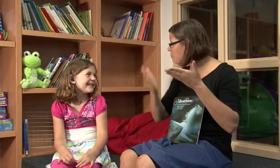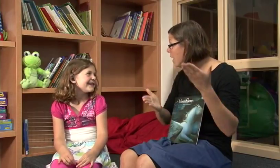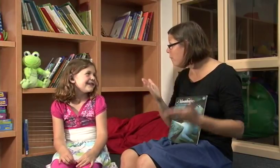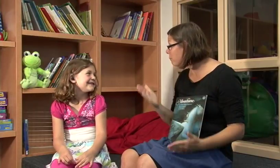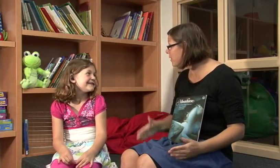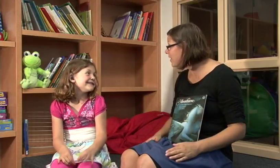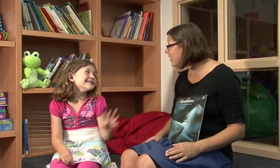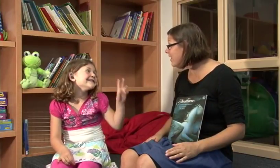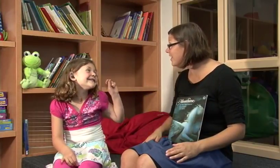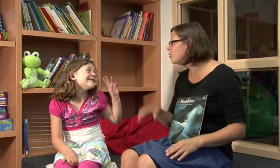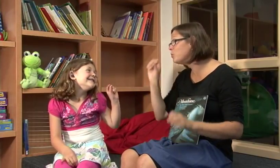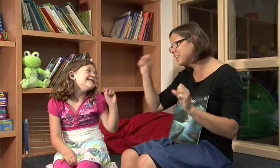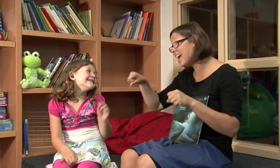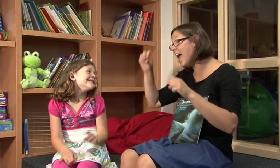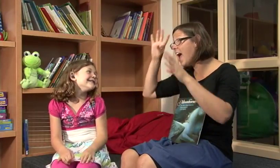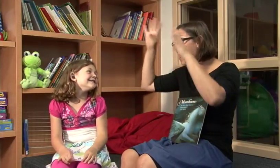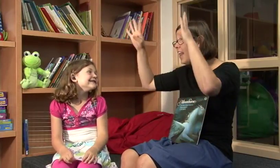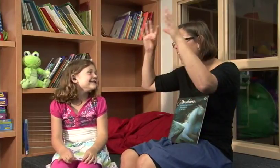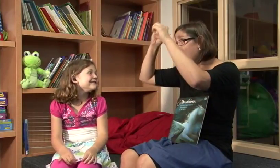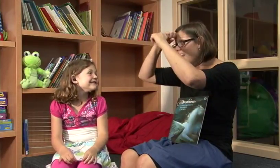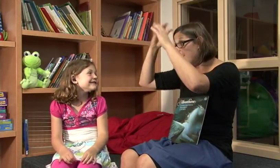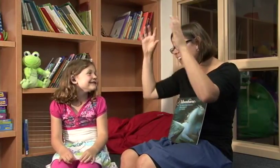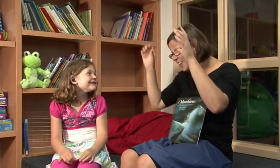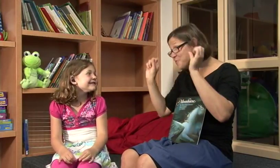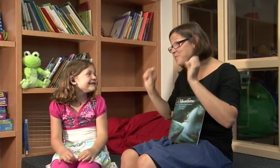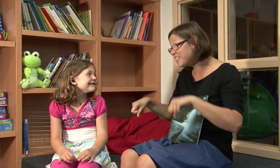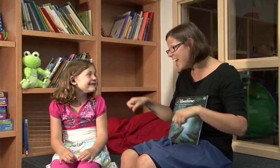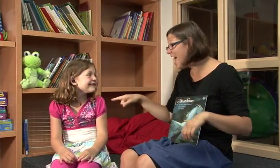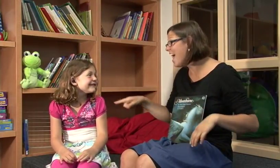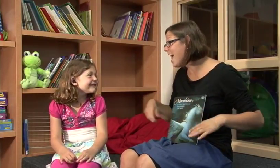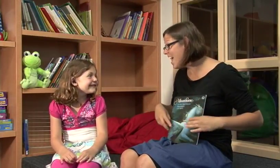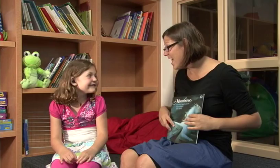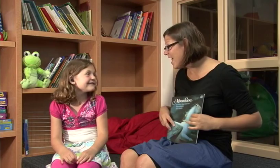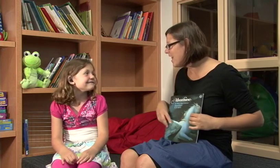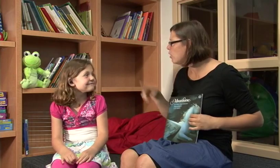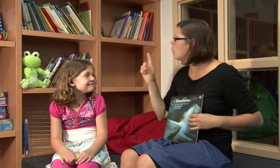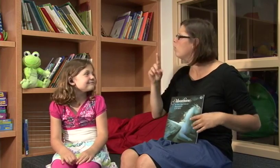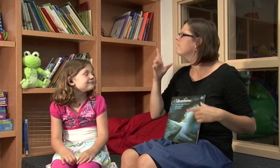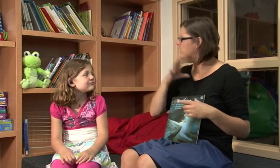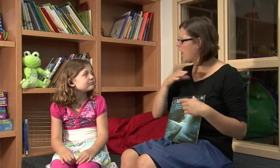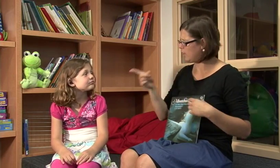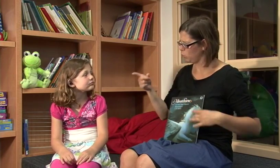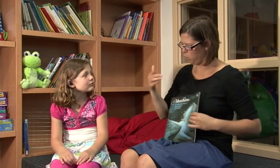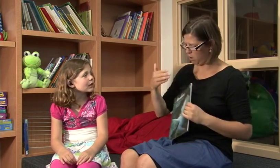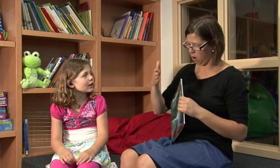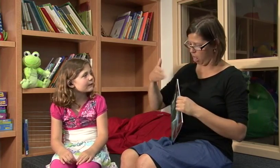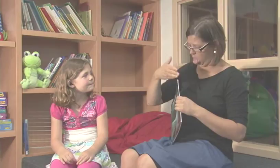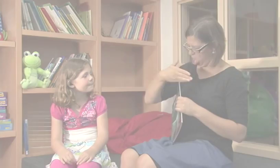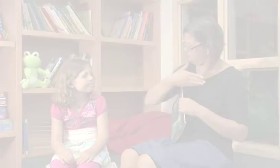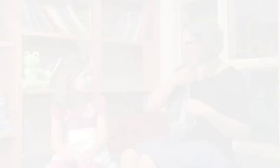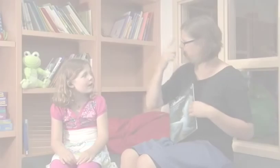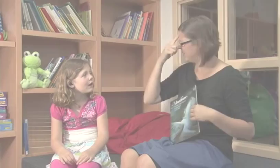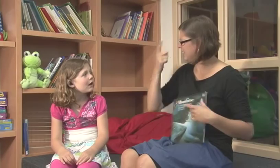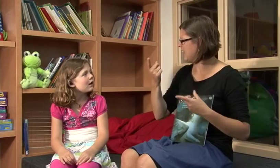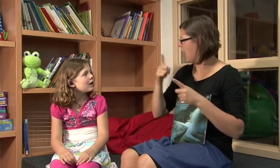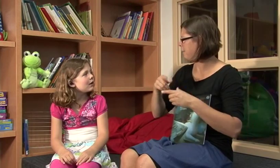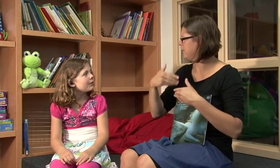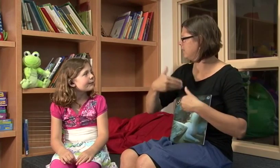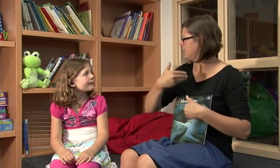You've been on a horse before and flown around? No. Come on. Use your imagination. You can do it. Okay. So